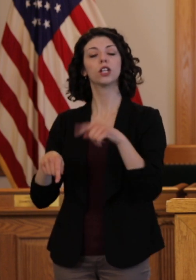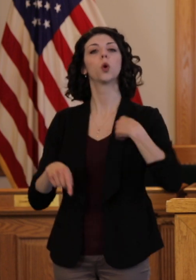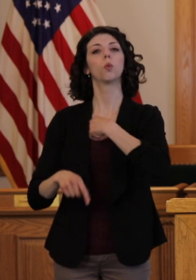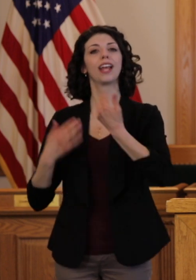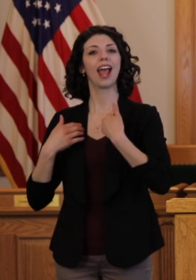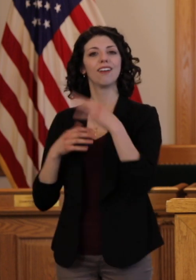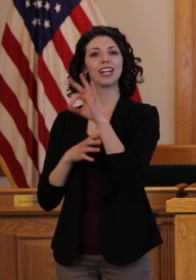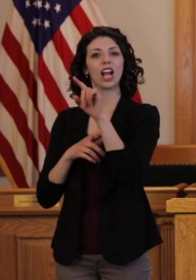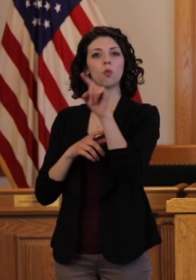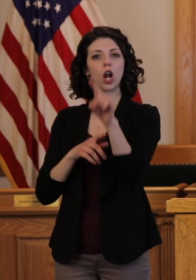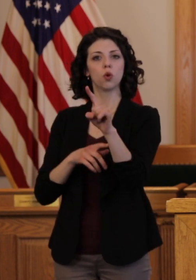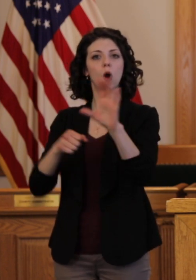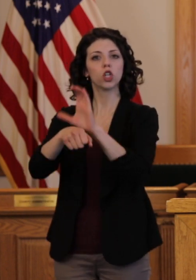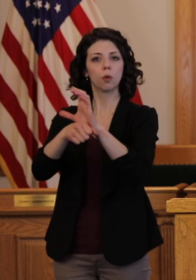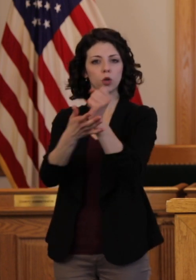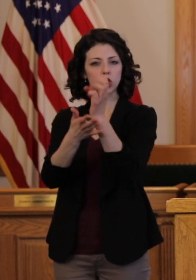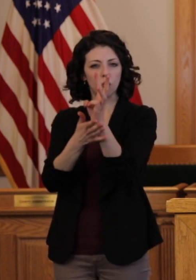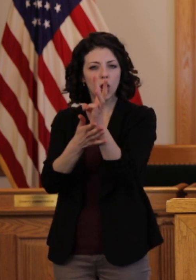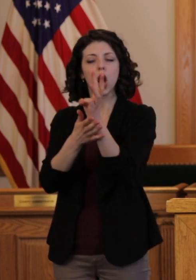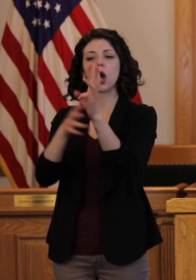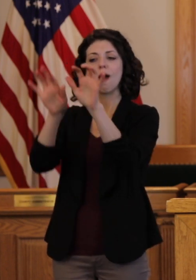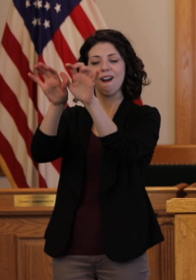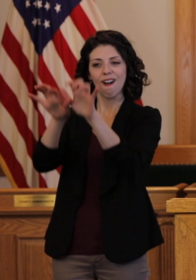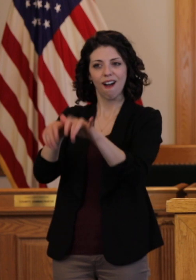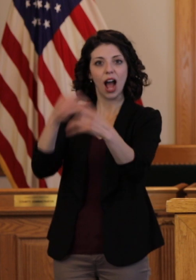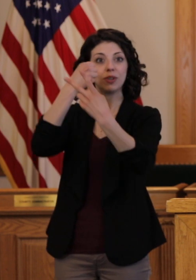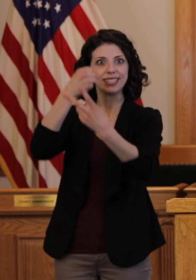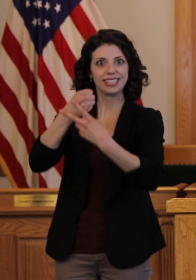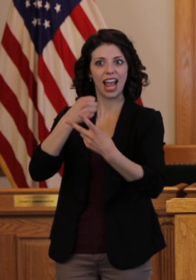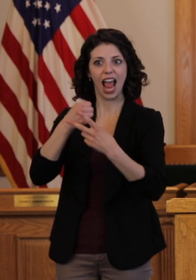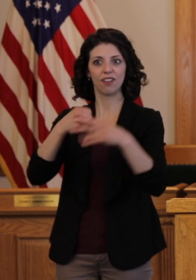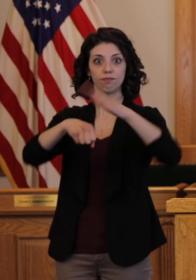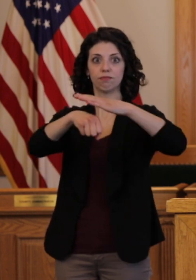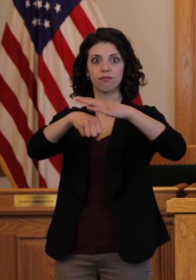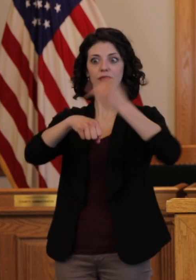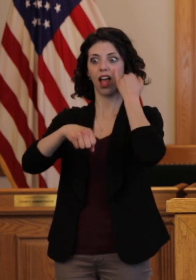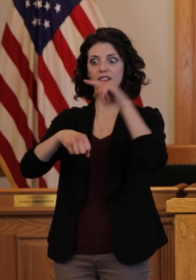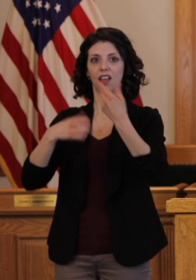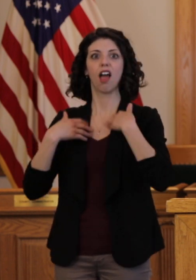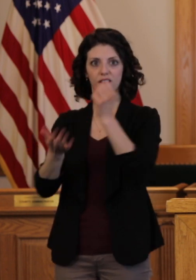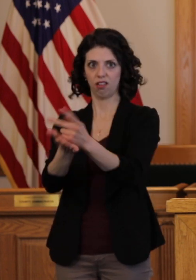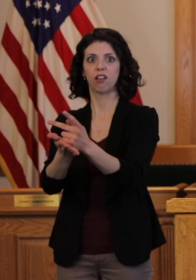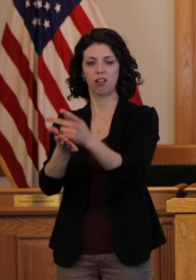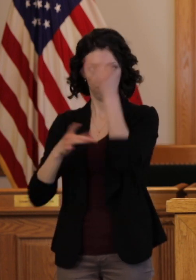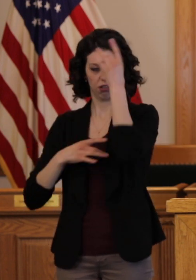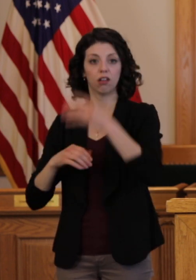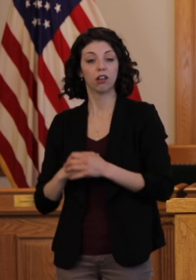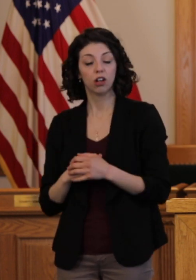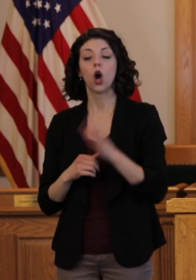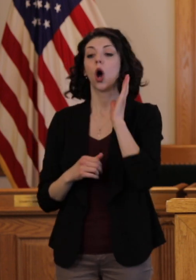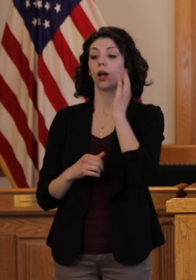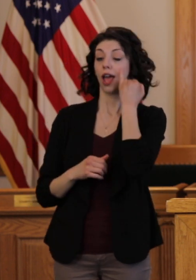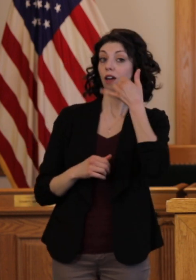911 computer-aided dispatch software. If an emergency call for help comes in from one of these addresses, our dispatchers notify first responders